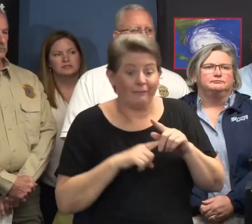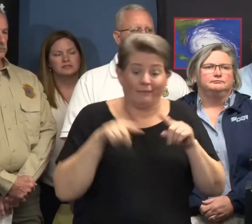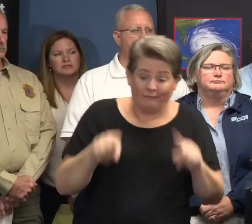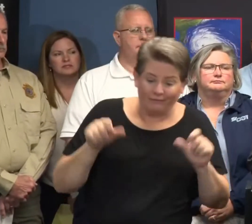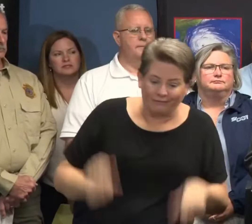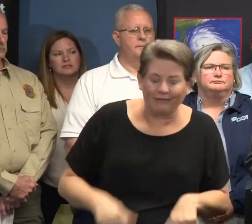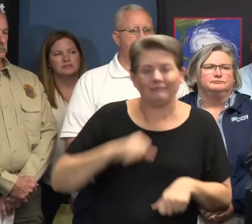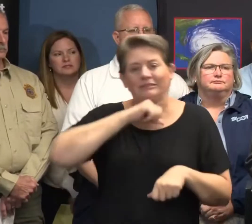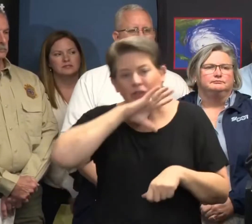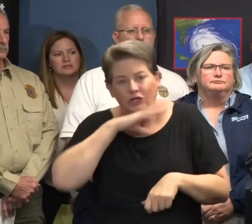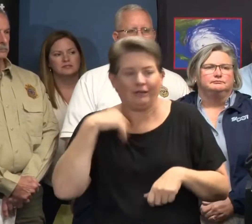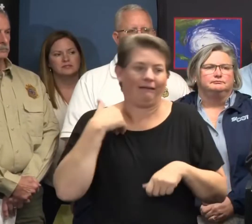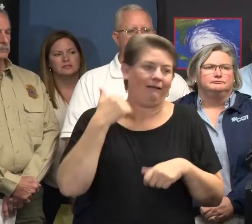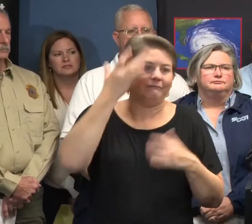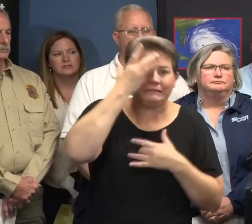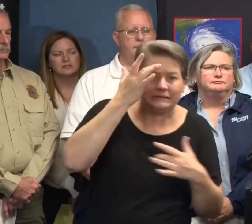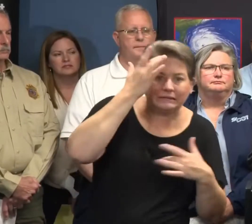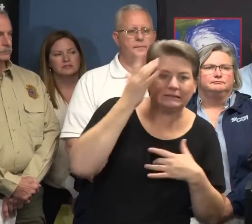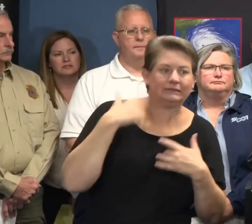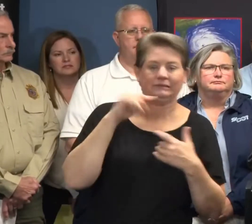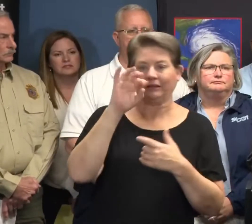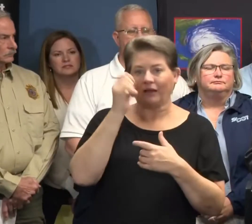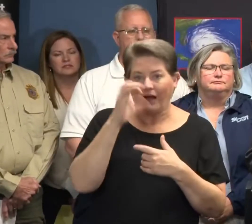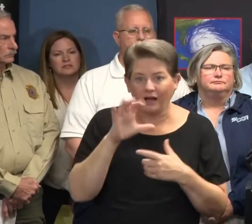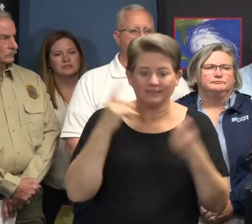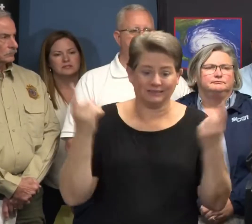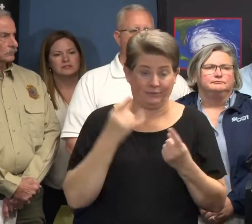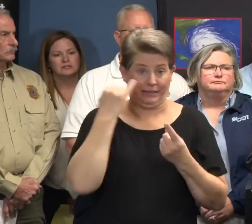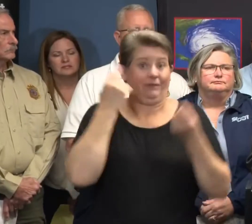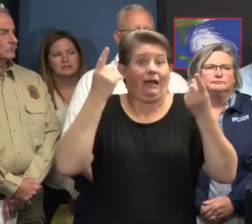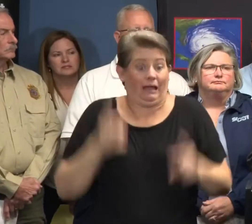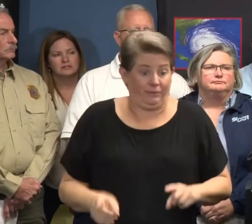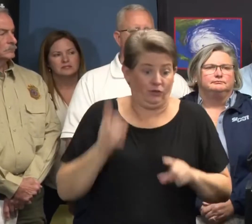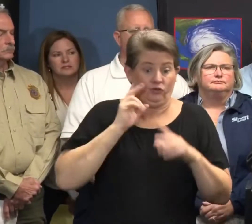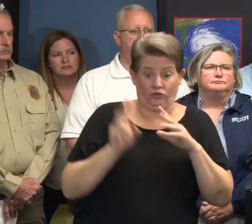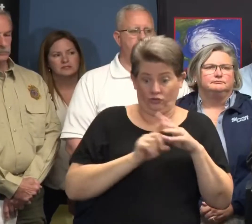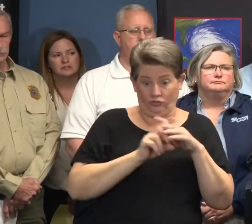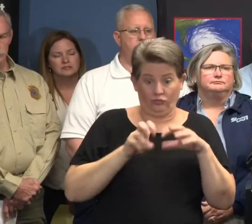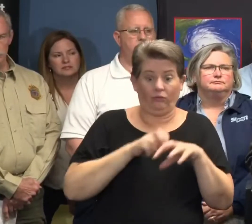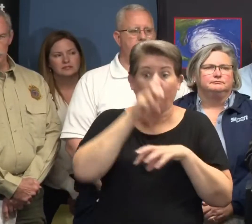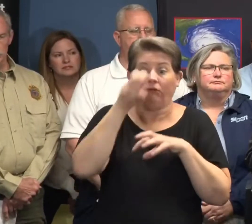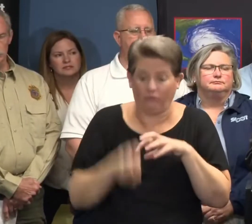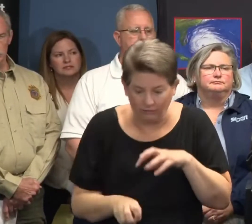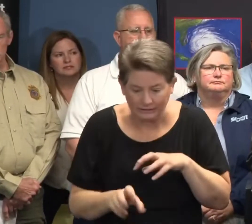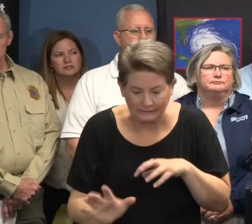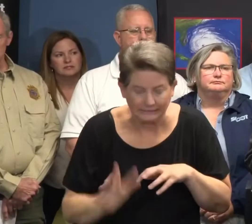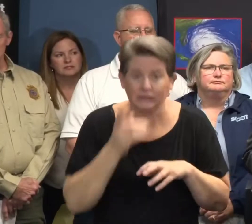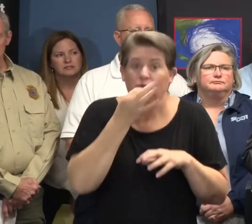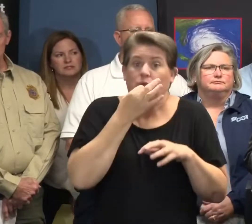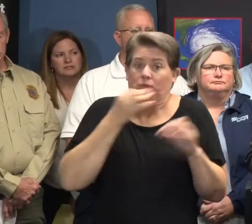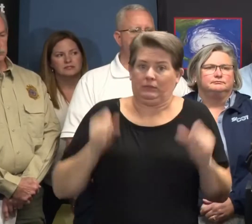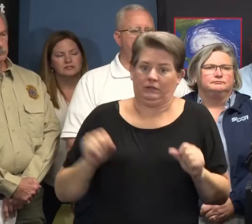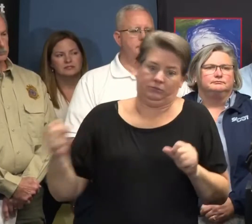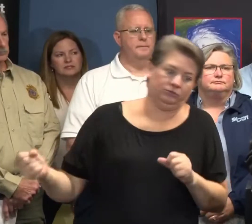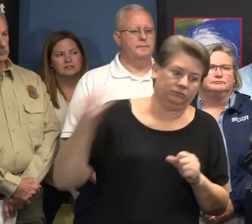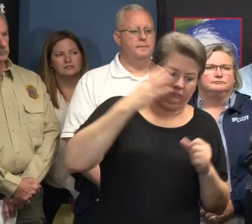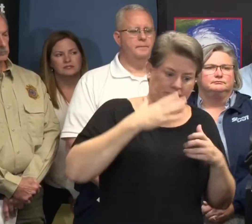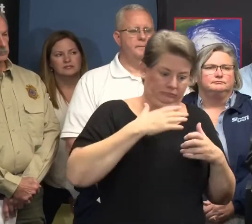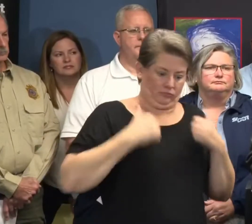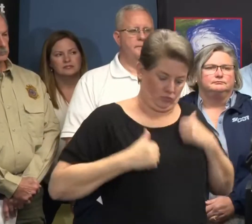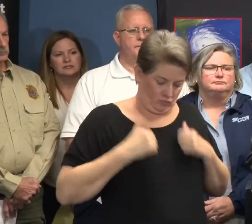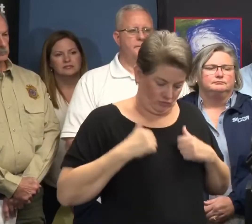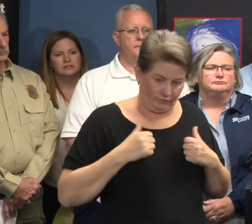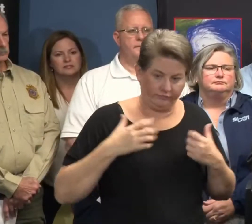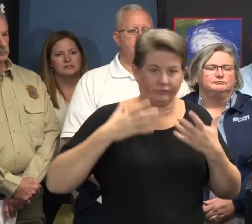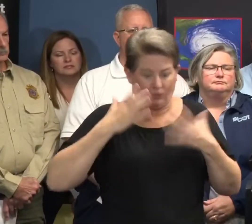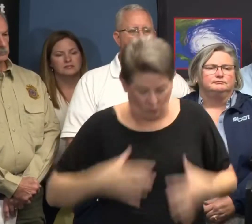bacteria, they can have toxic substances. If somehow you do end up in the floodwater, as soon as you possibly can, rinse off, get fresh clothes on.